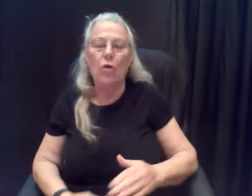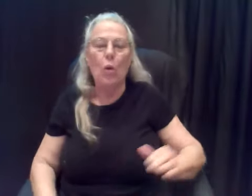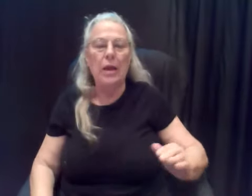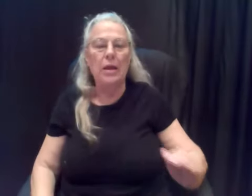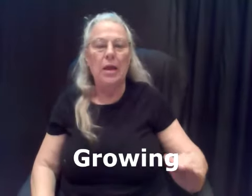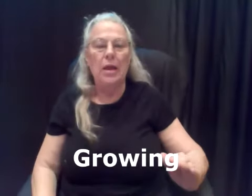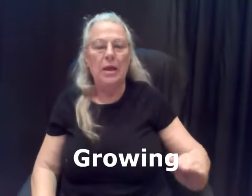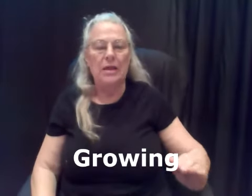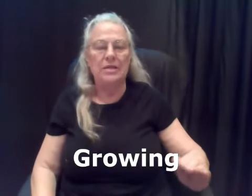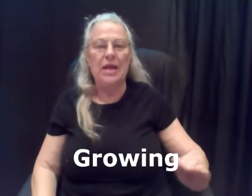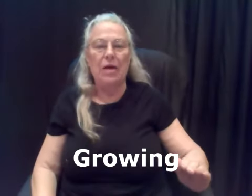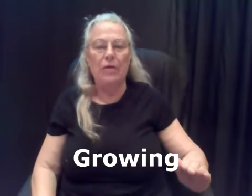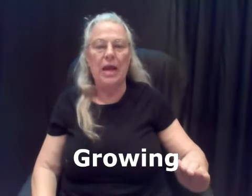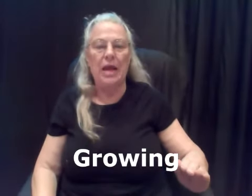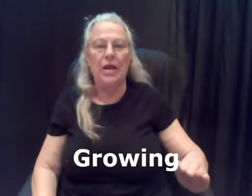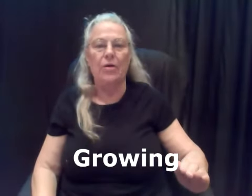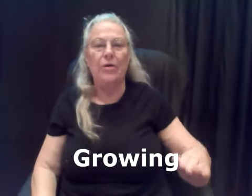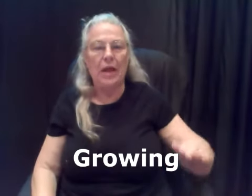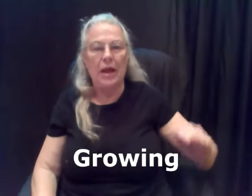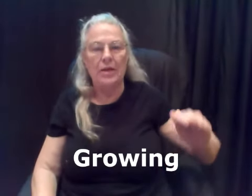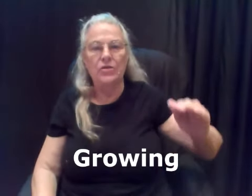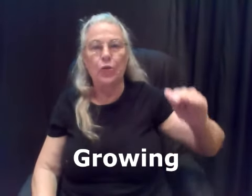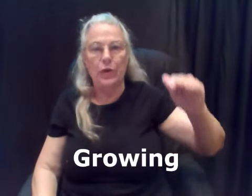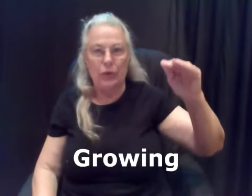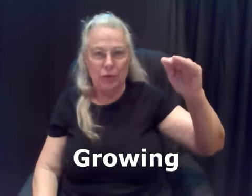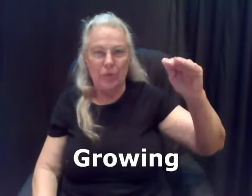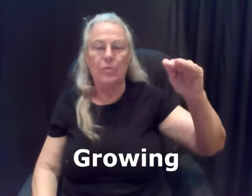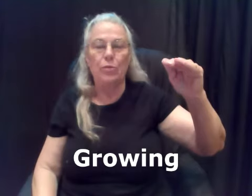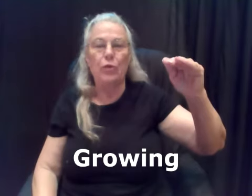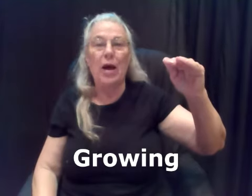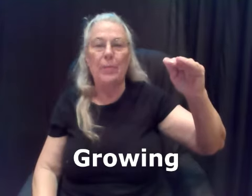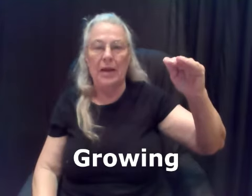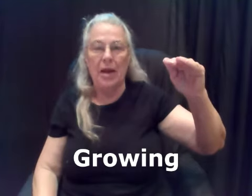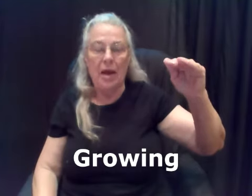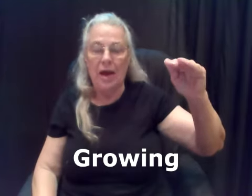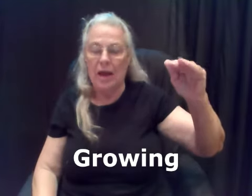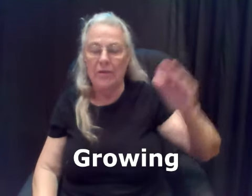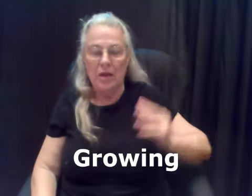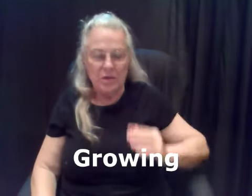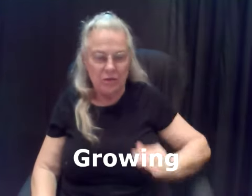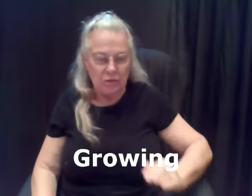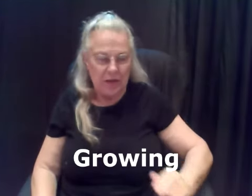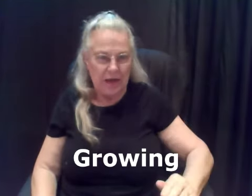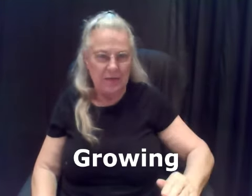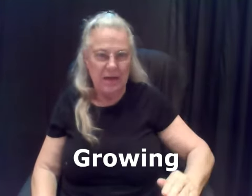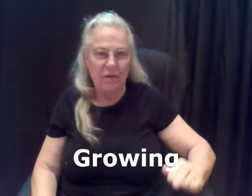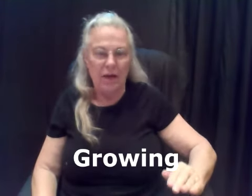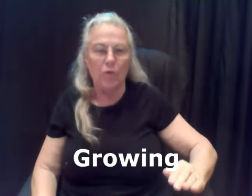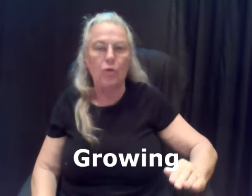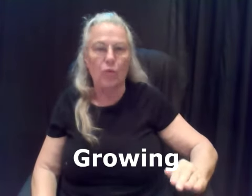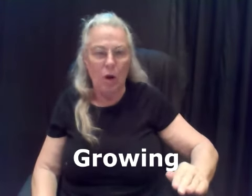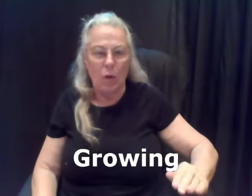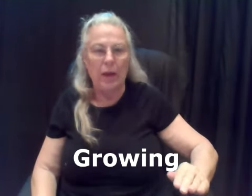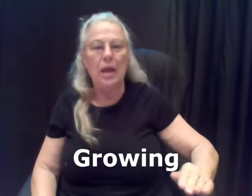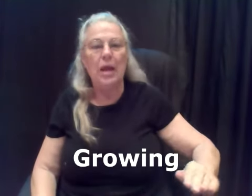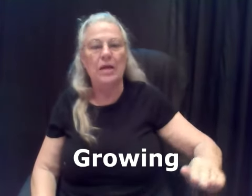Growing, it's down here and it's going to move up in height. So take it down here, growing. It's going